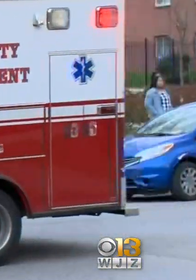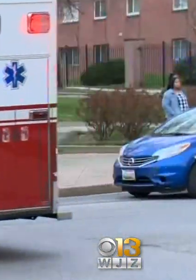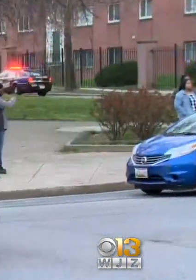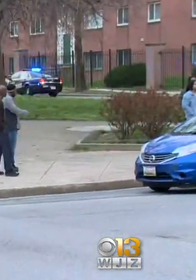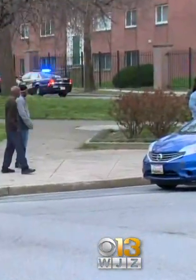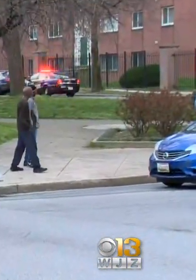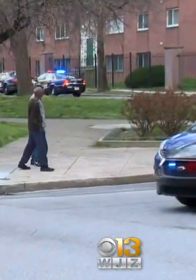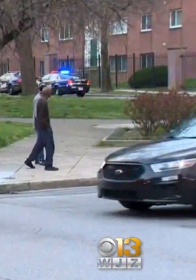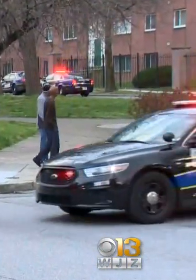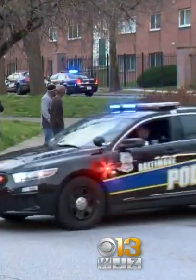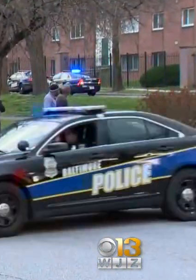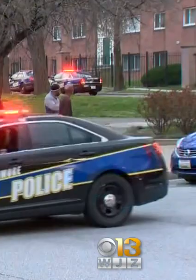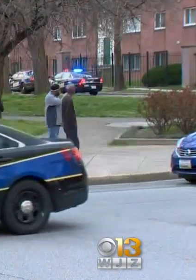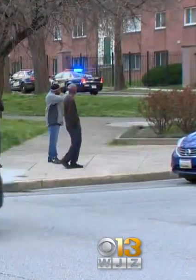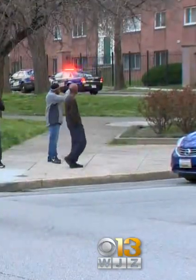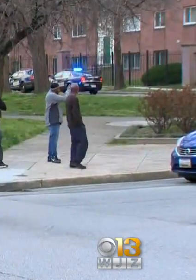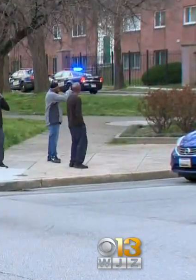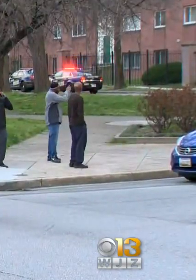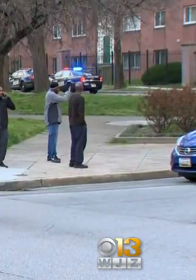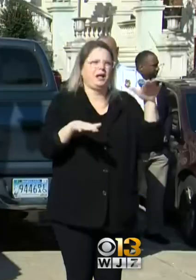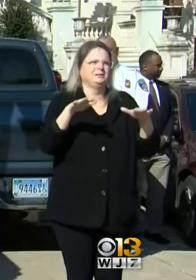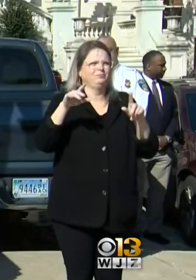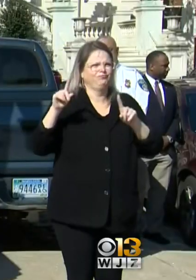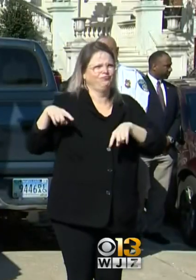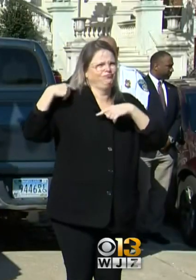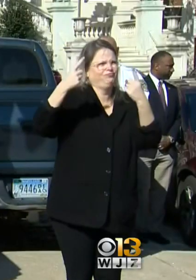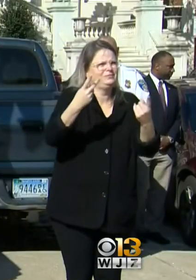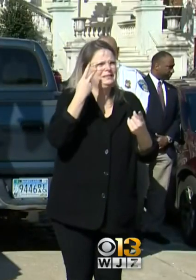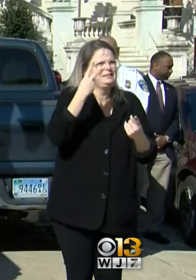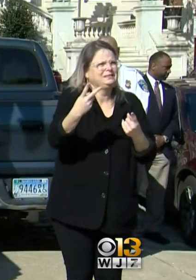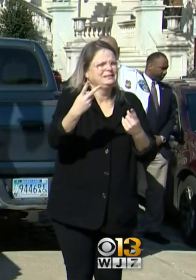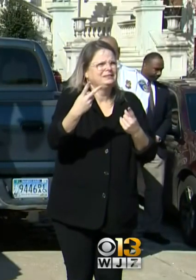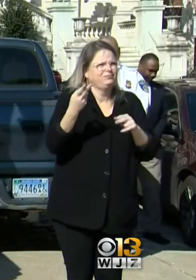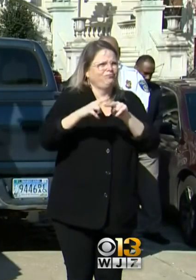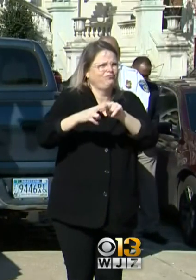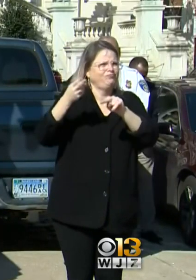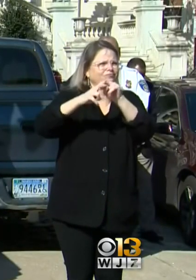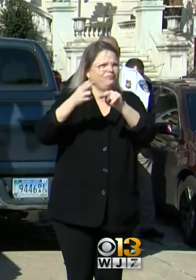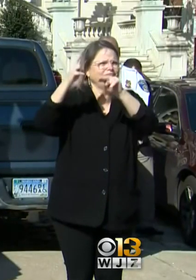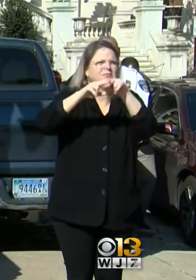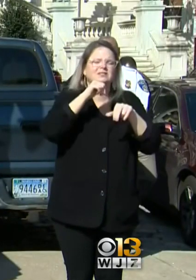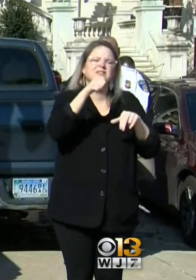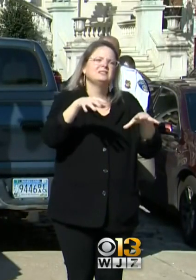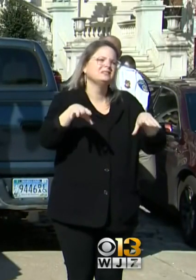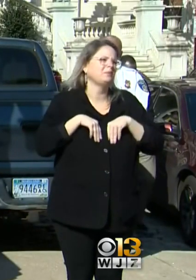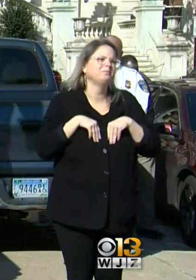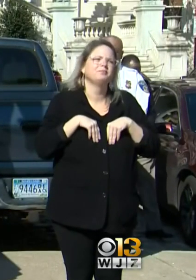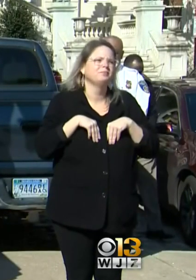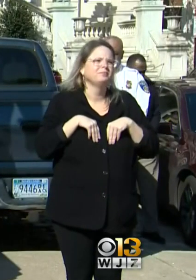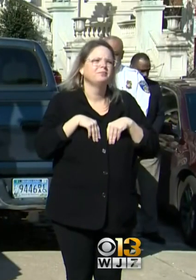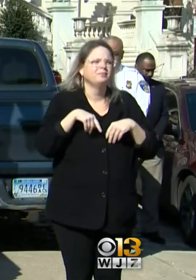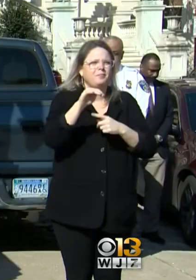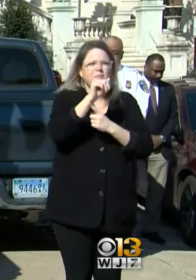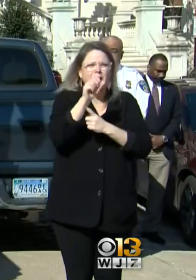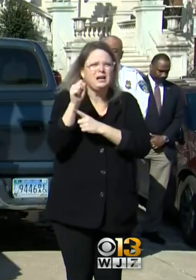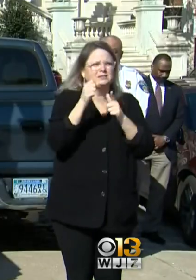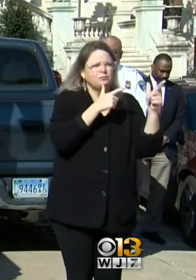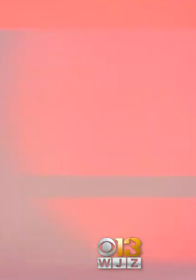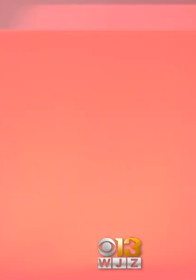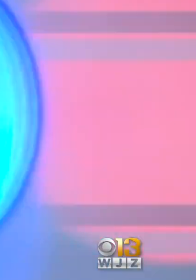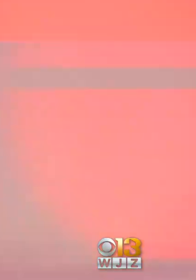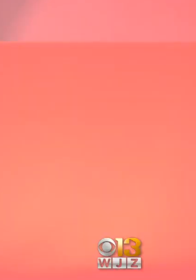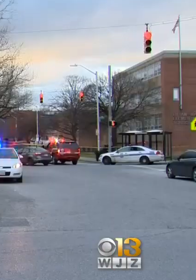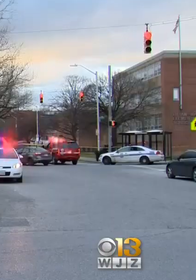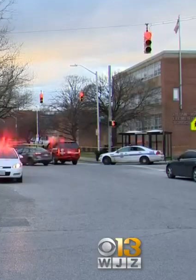A NIGHT OF INTOLERABLE VIOLENCE. WE WILL NOT STAND FOR MASS SHOOTINGS AND INCREASING CRIME. WILL NOT STAND FOR THIS LEVEL OF